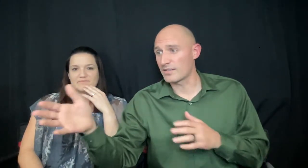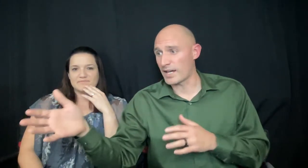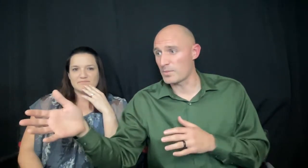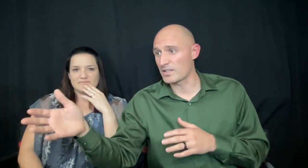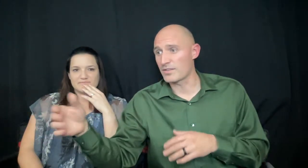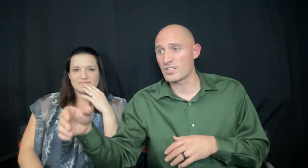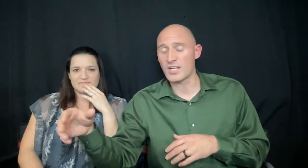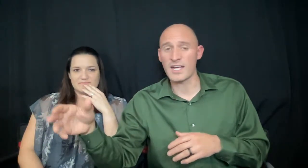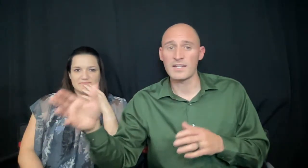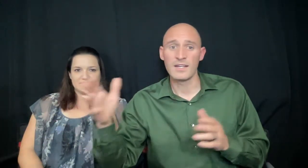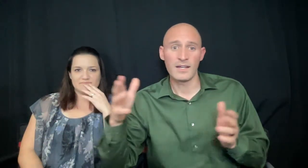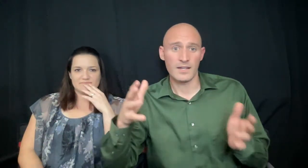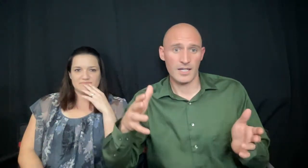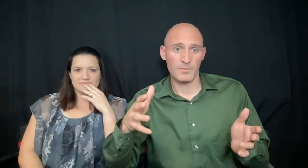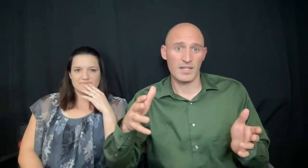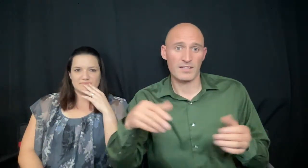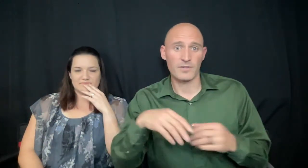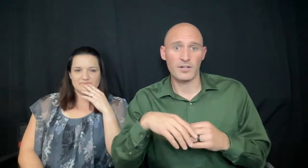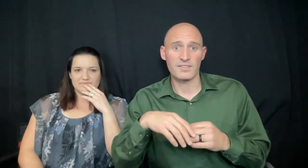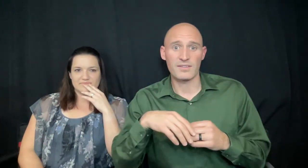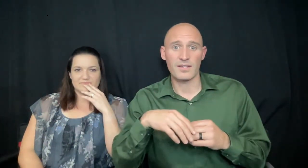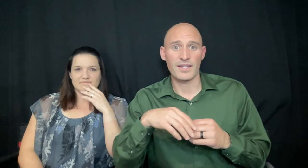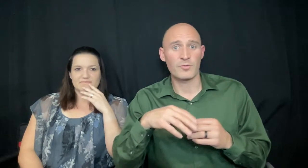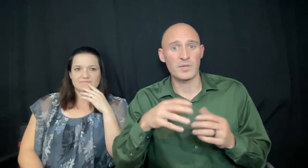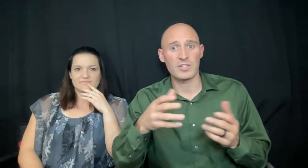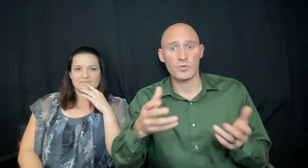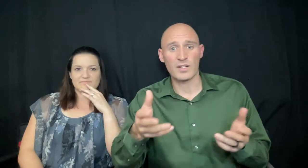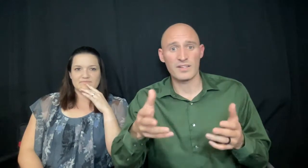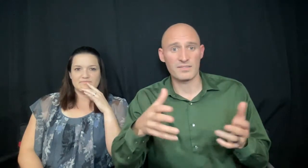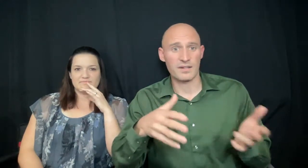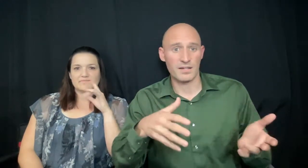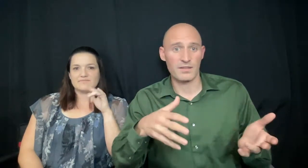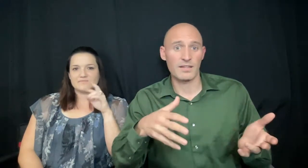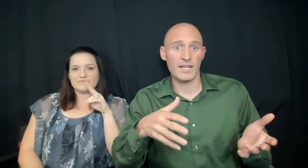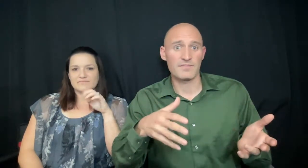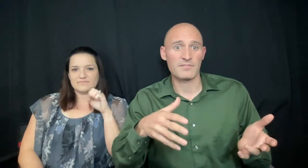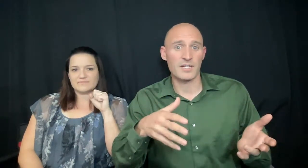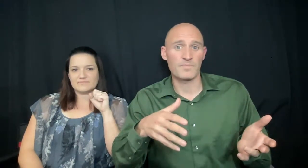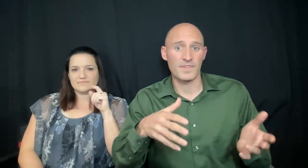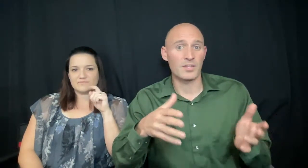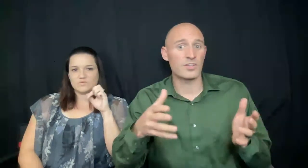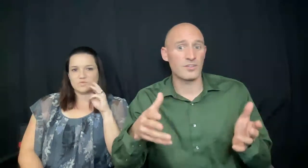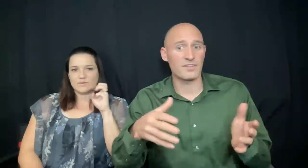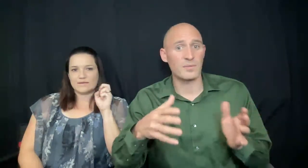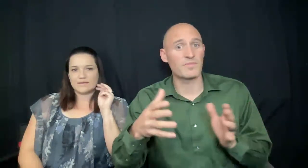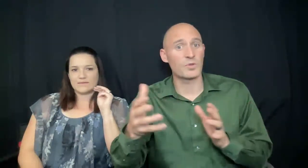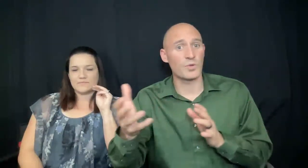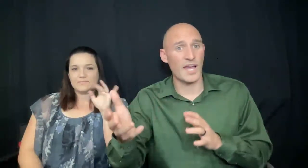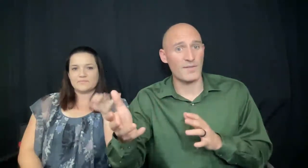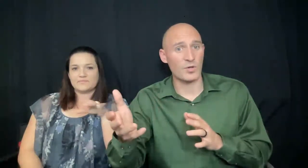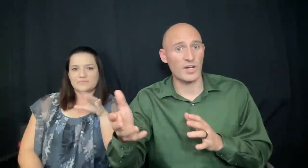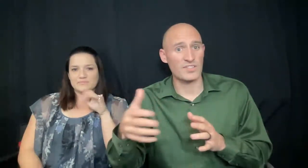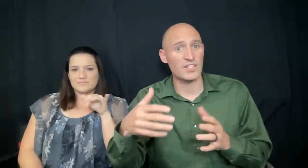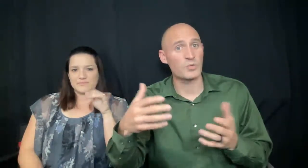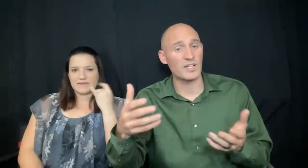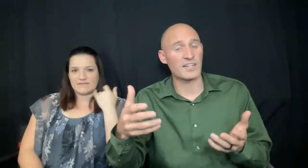type it into the chat. And as far as everybody joining us on the live stream, you can do the same. If you have a question that you would like us